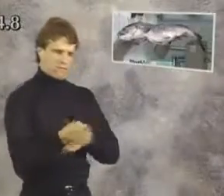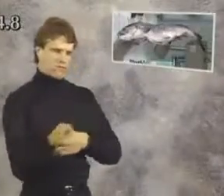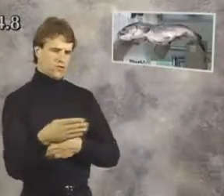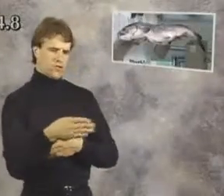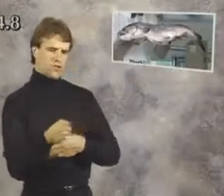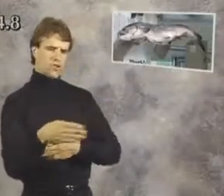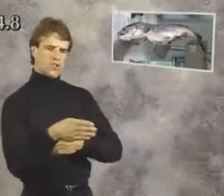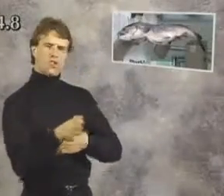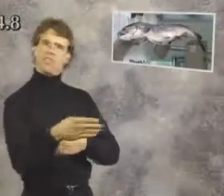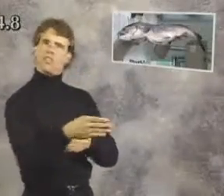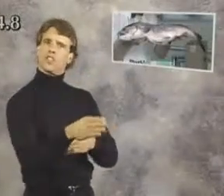Fish.